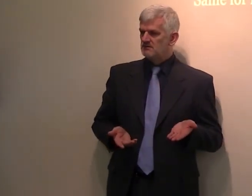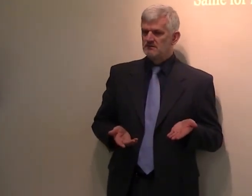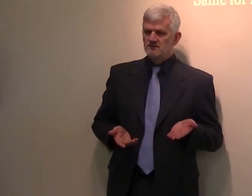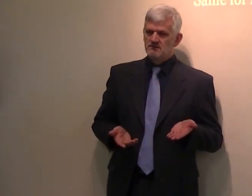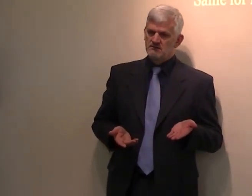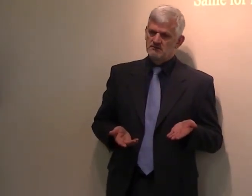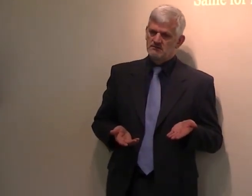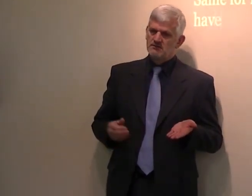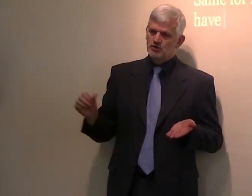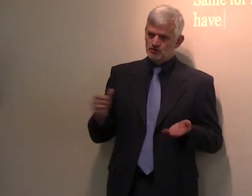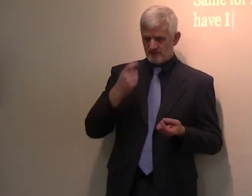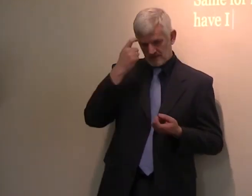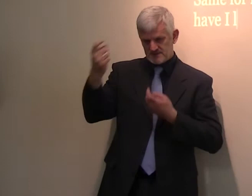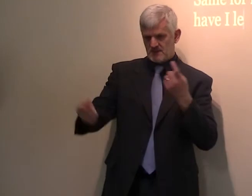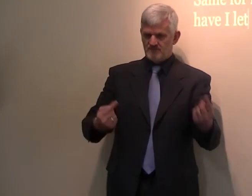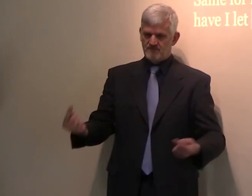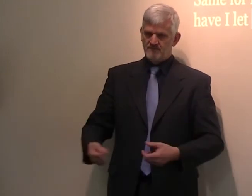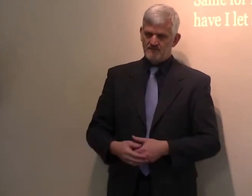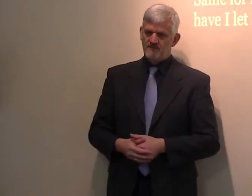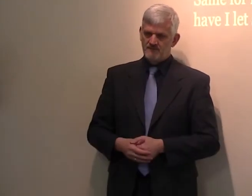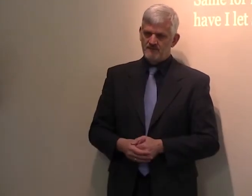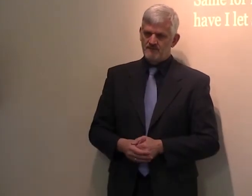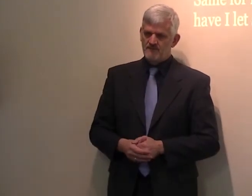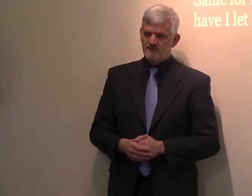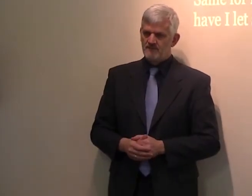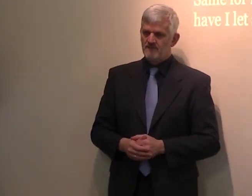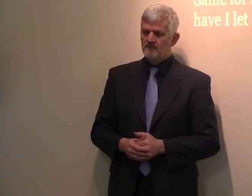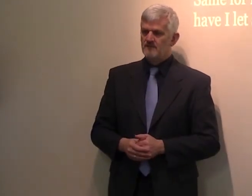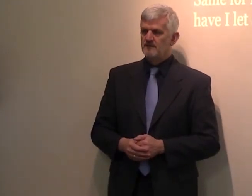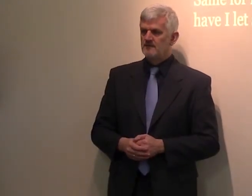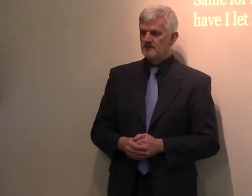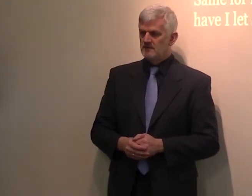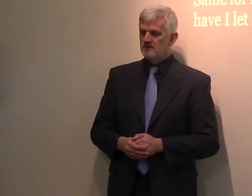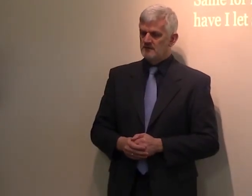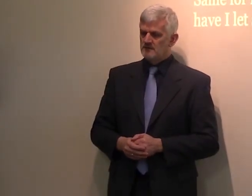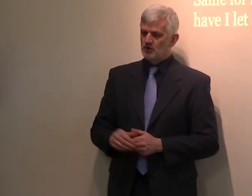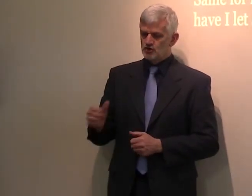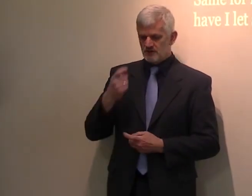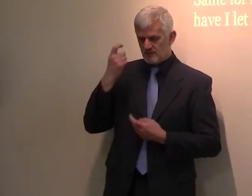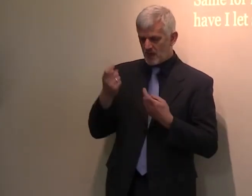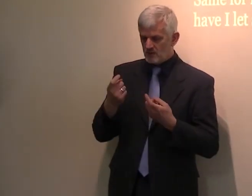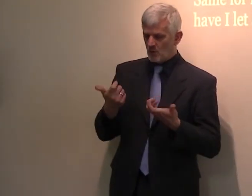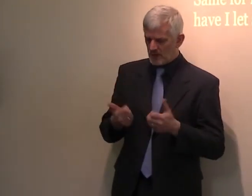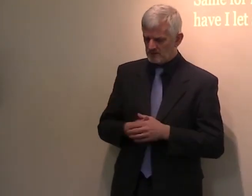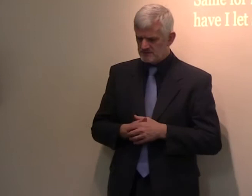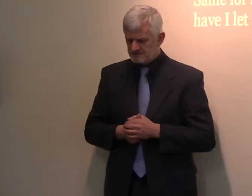think, and I must think about the importance and the consequences of living a life being